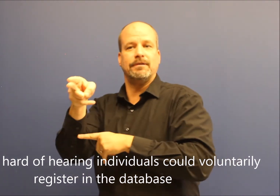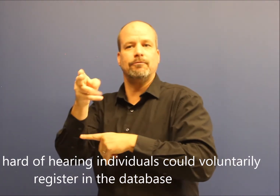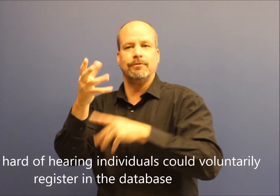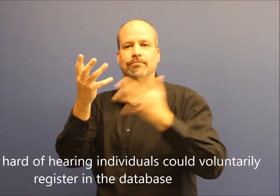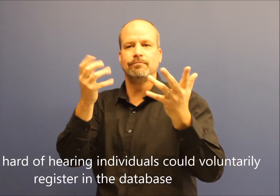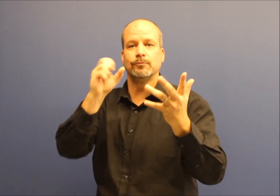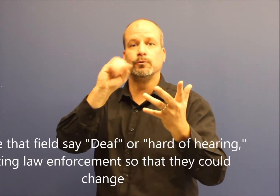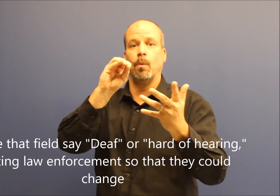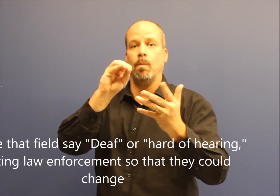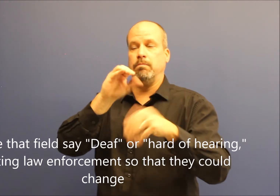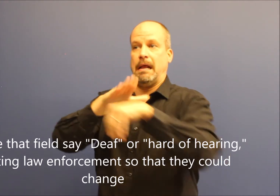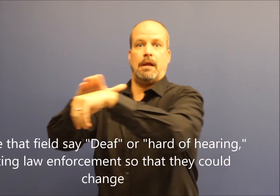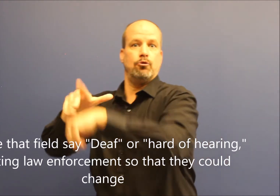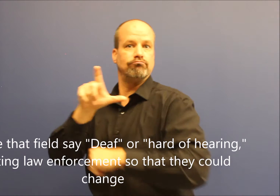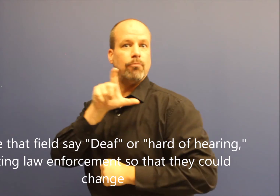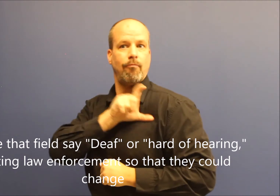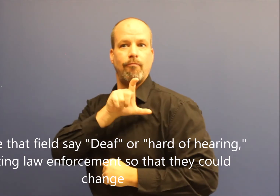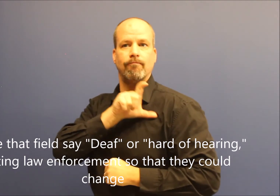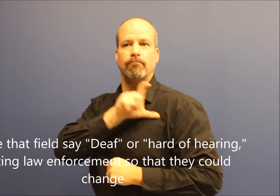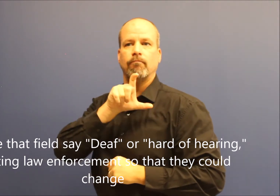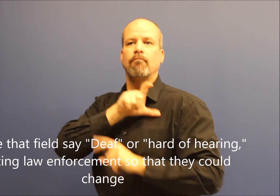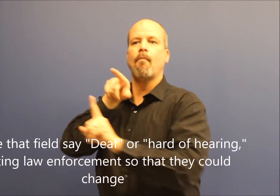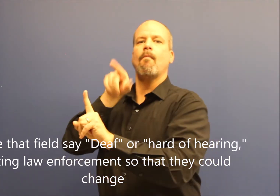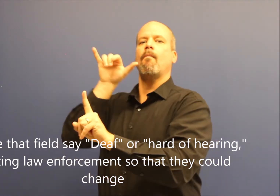to have that field say deaf or hard of hearing,